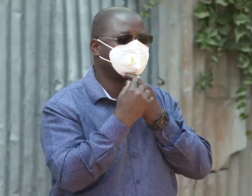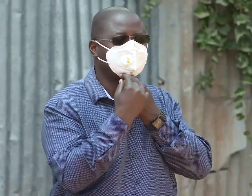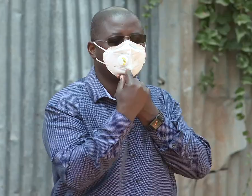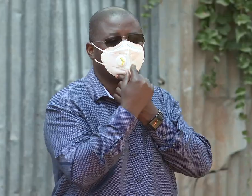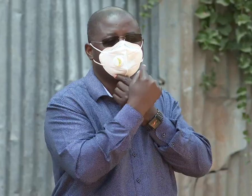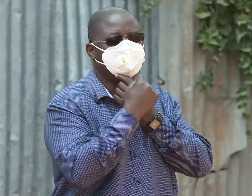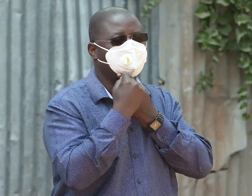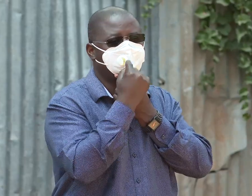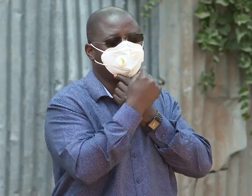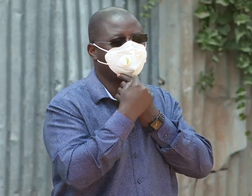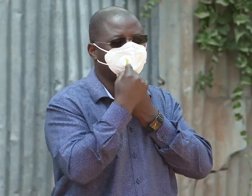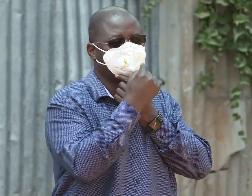you are not able to see the mouth.